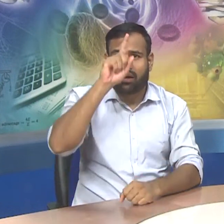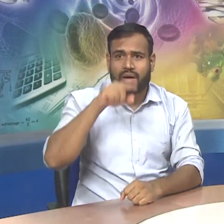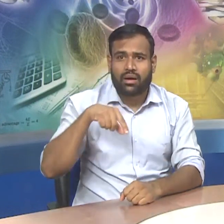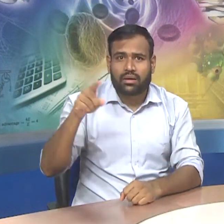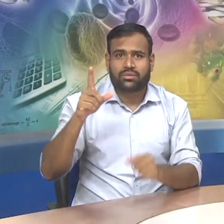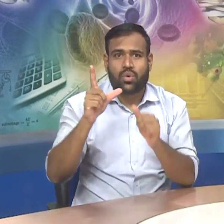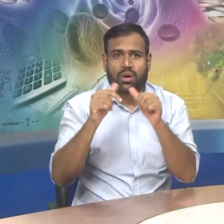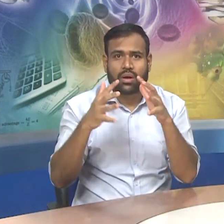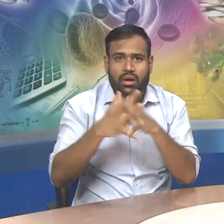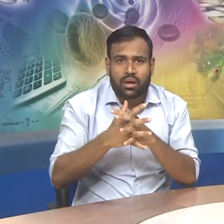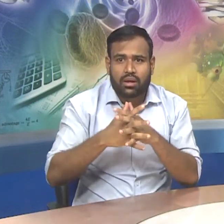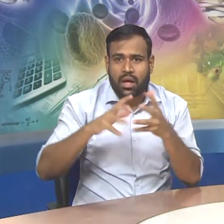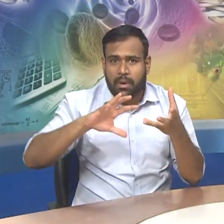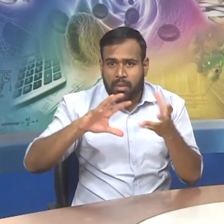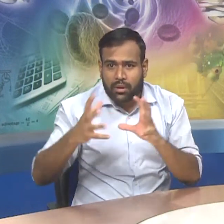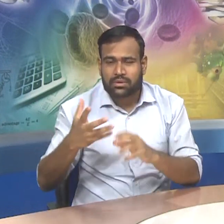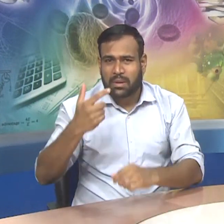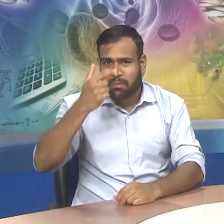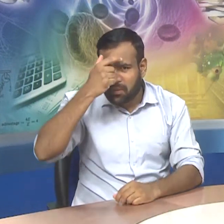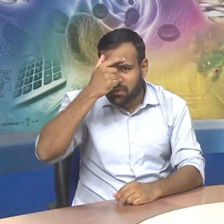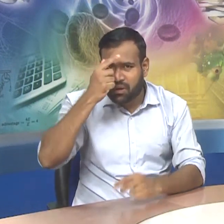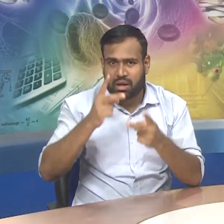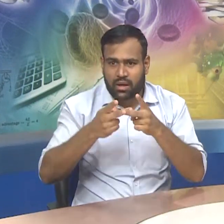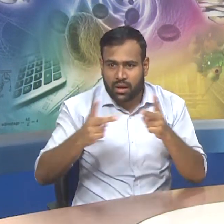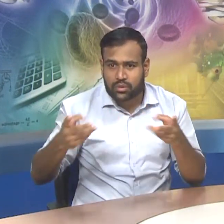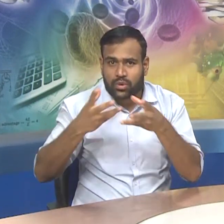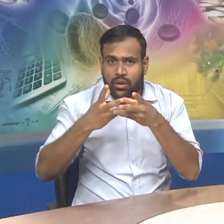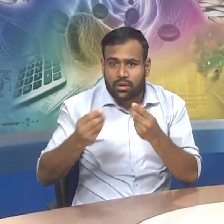It is parliamentary form of government.